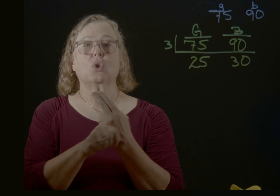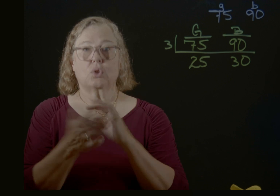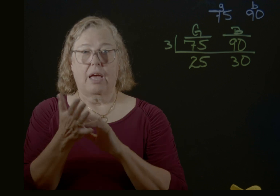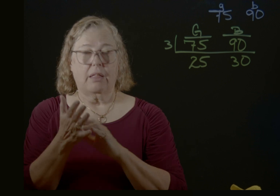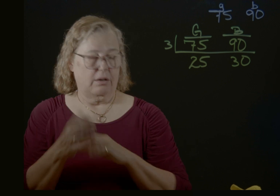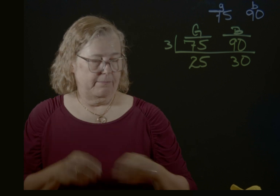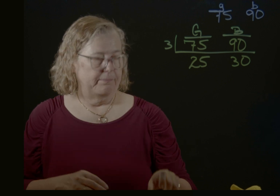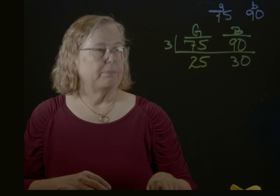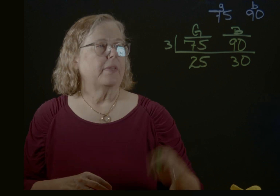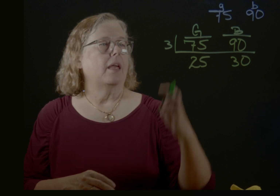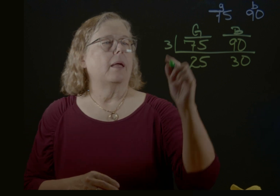that calculator.